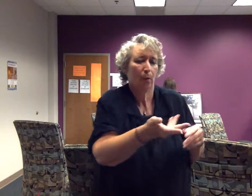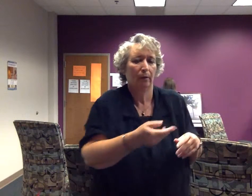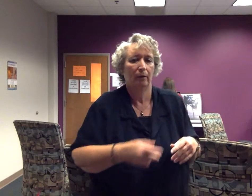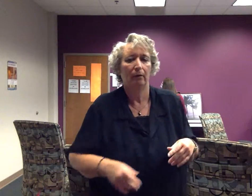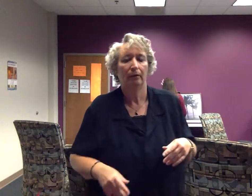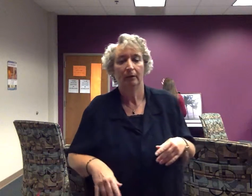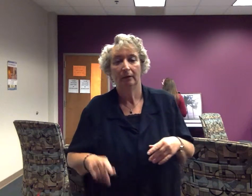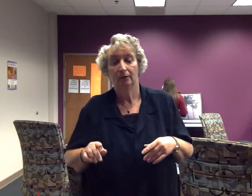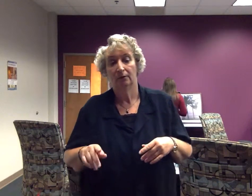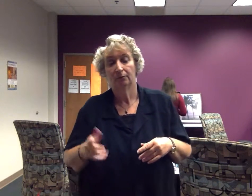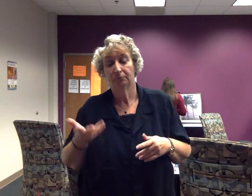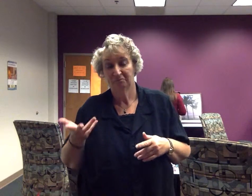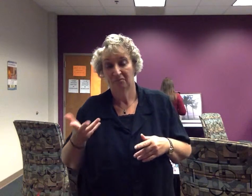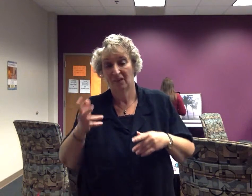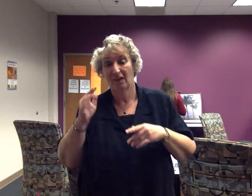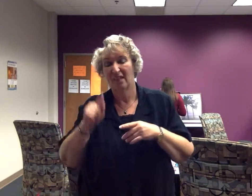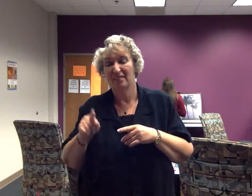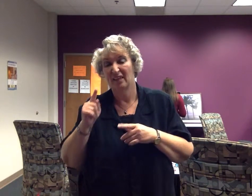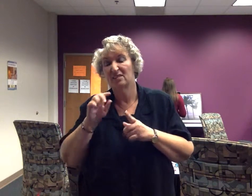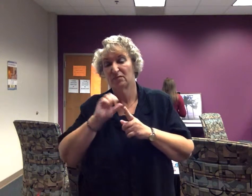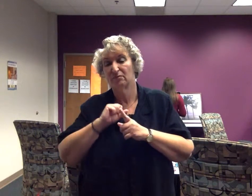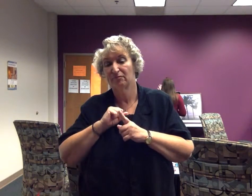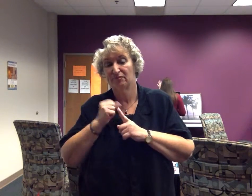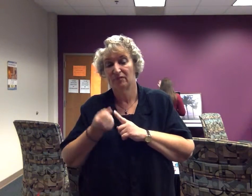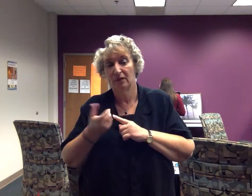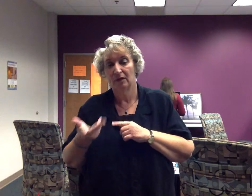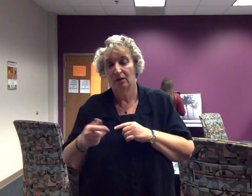decision? To change my schedule. Change your schedule.